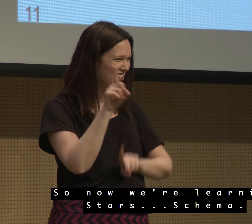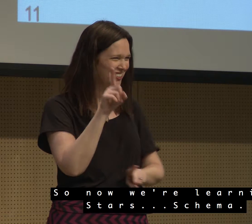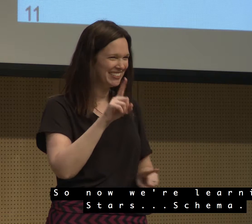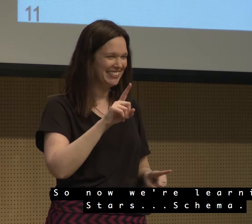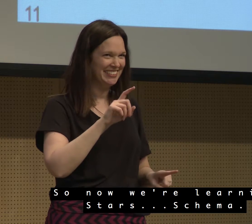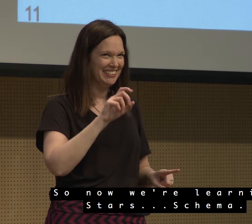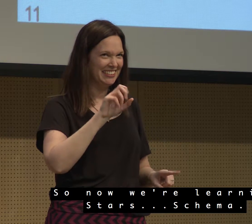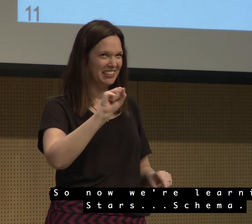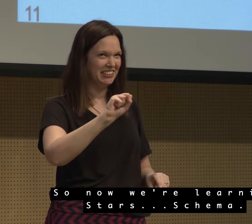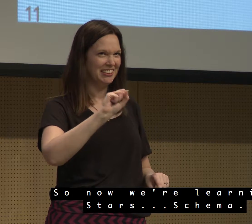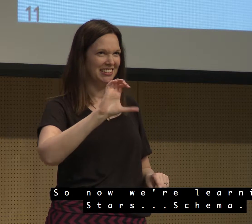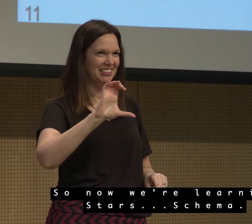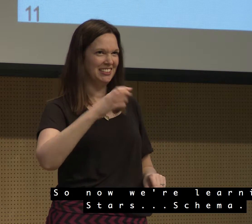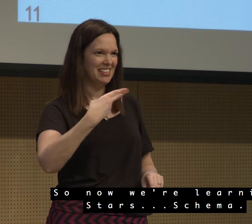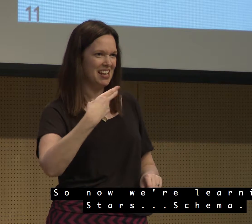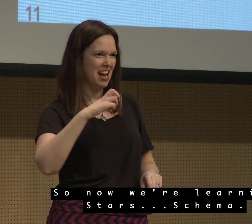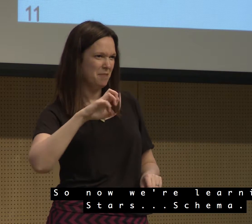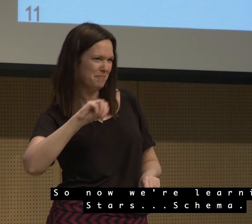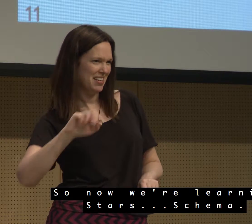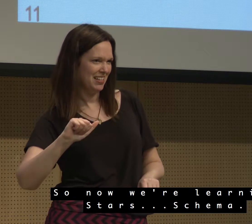we're learning star